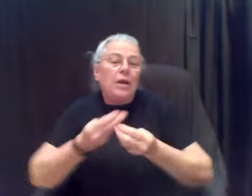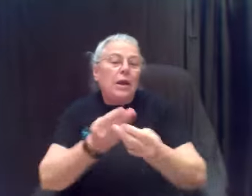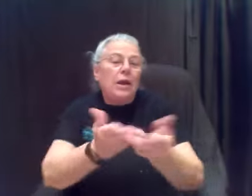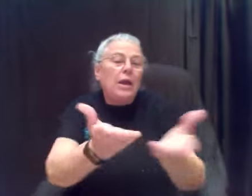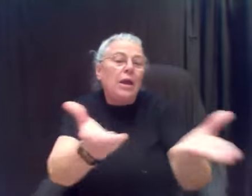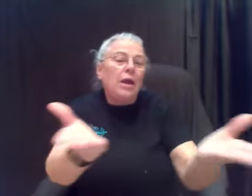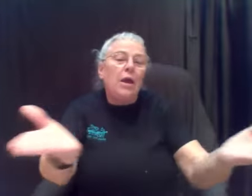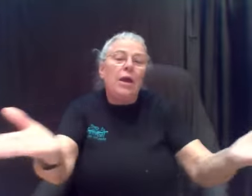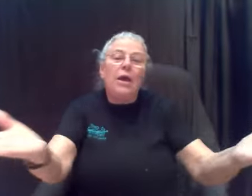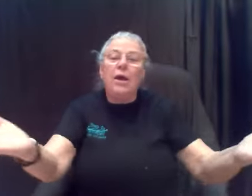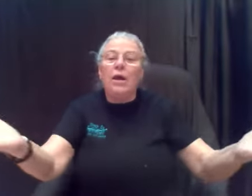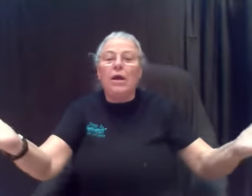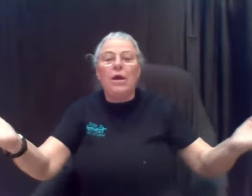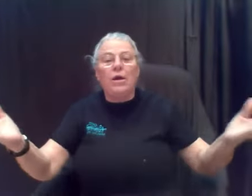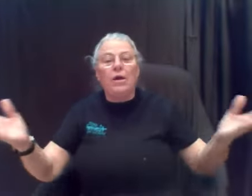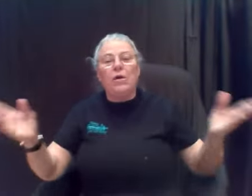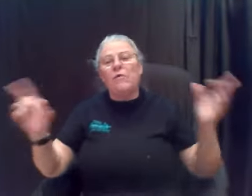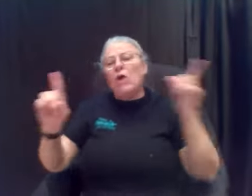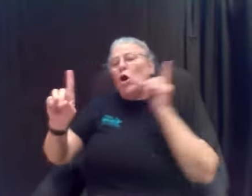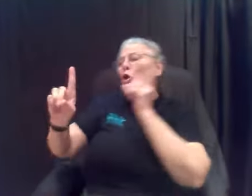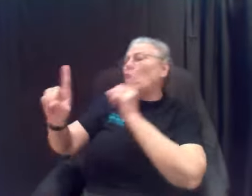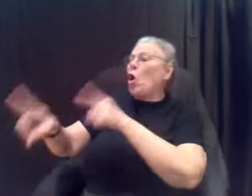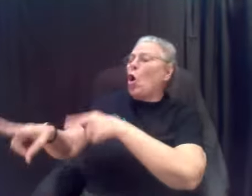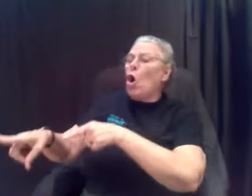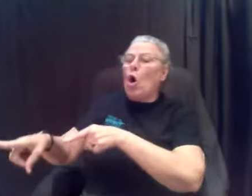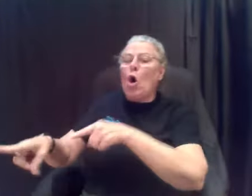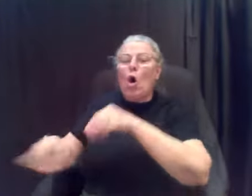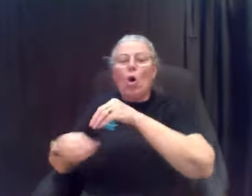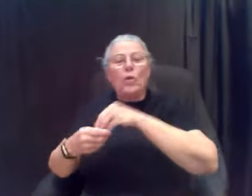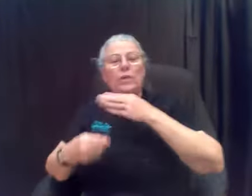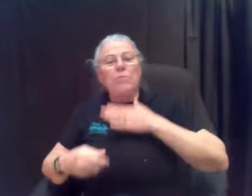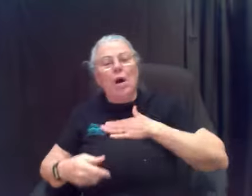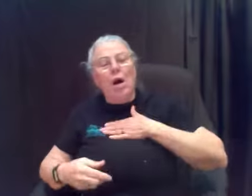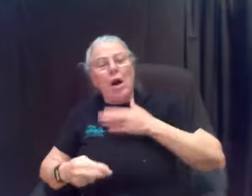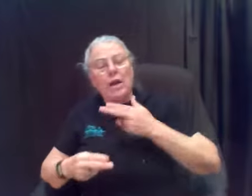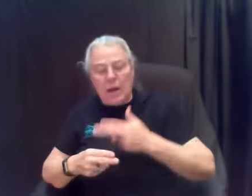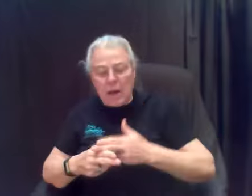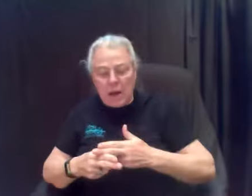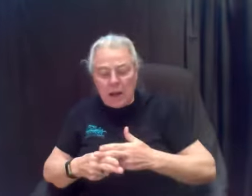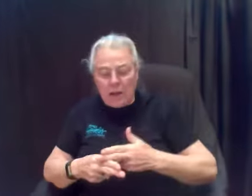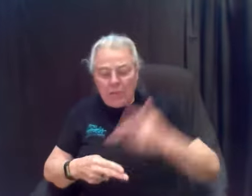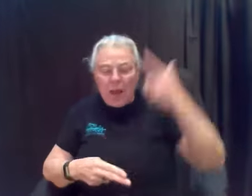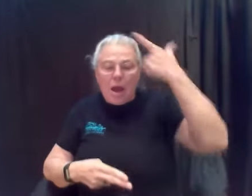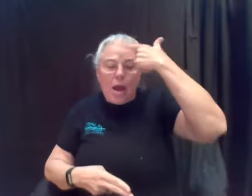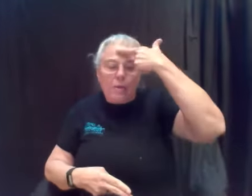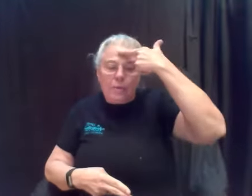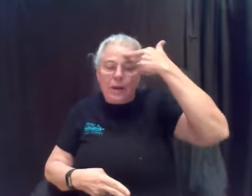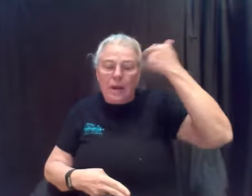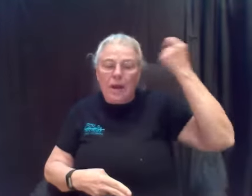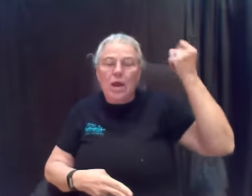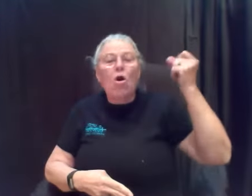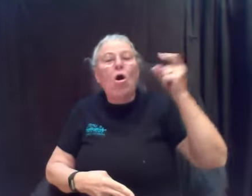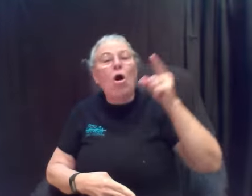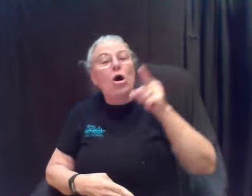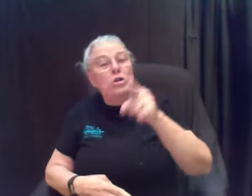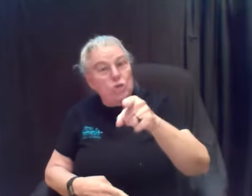freely give. Go in my name, and because